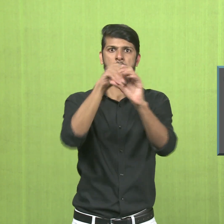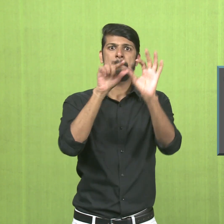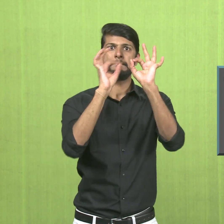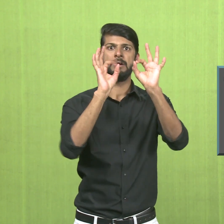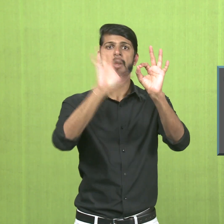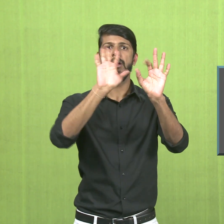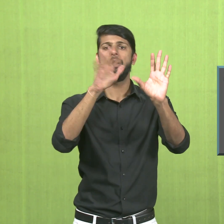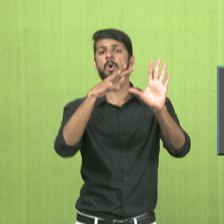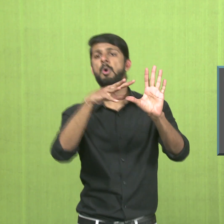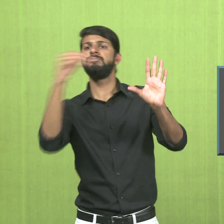been painted